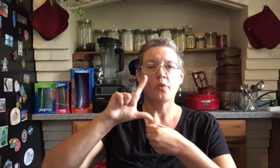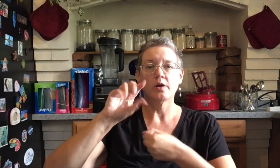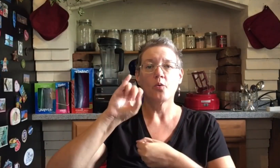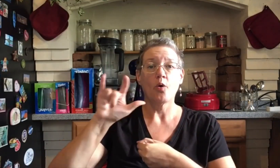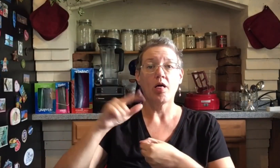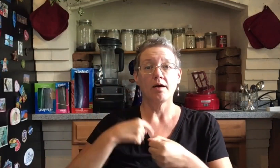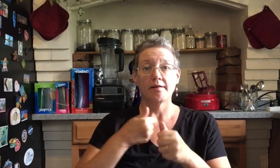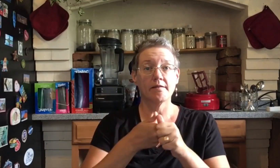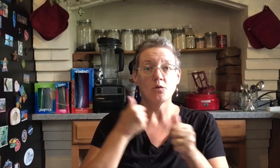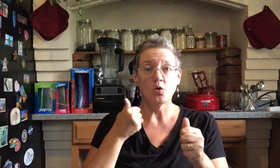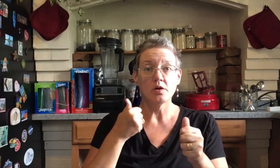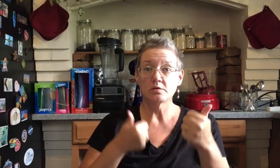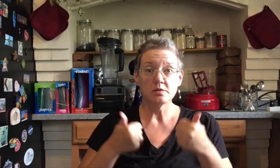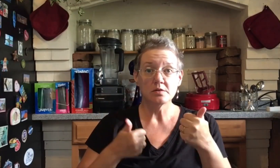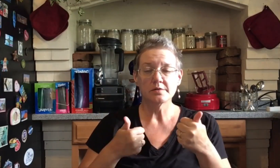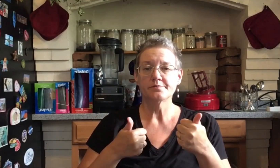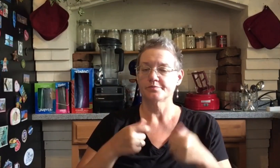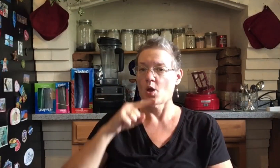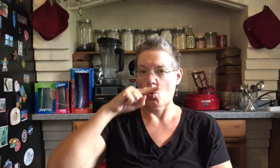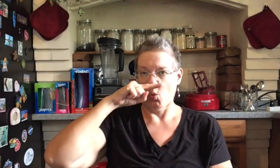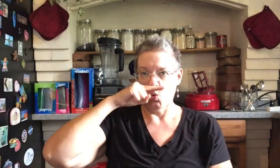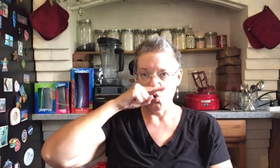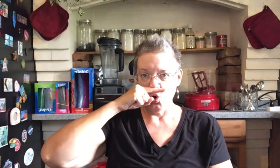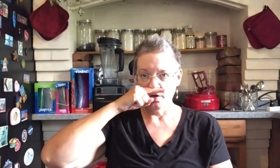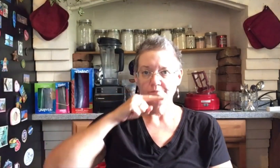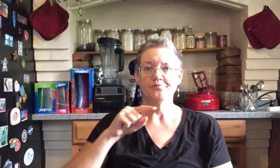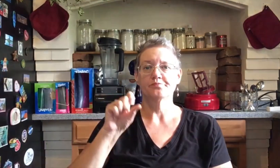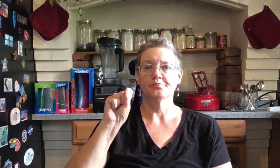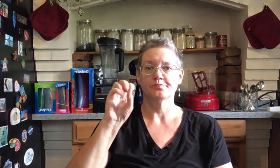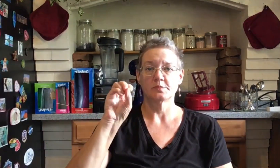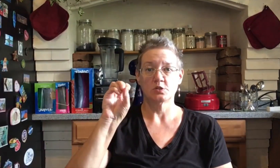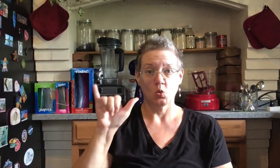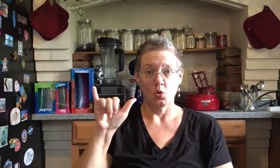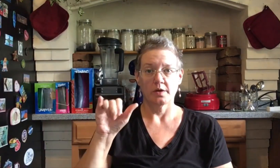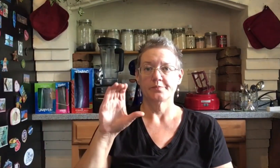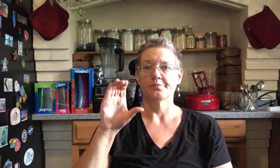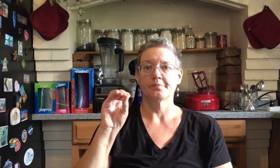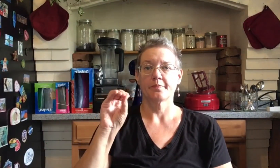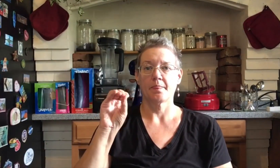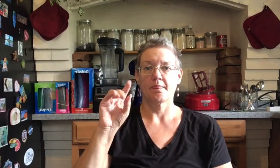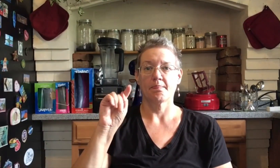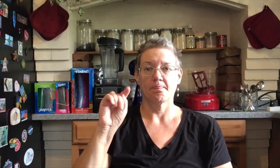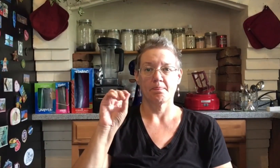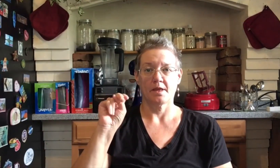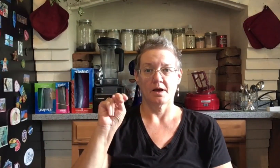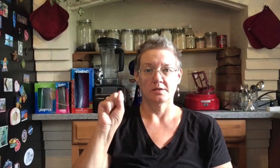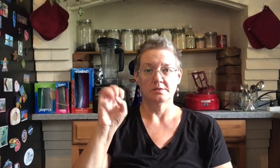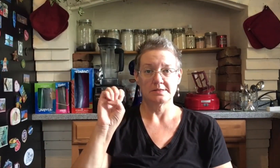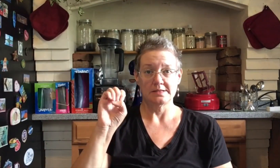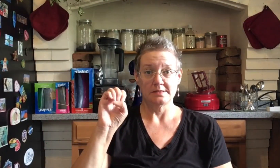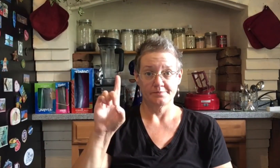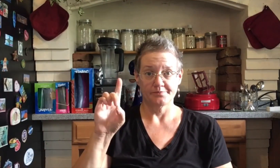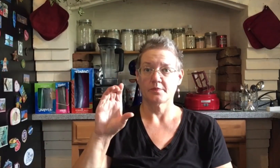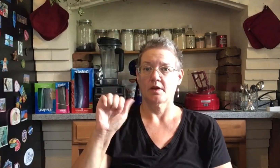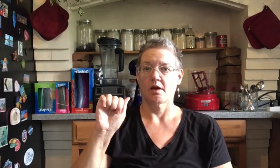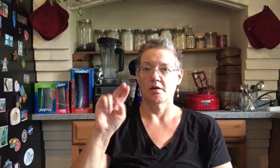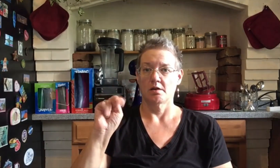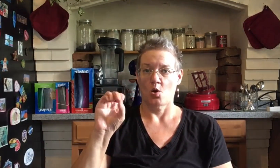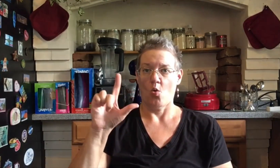So, which liquid oils do I avoid? Corn, soy, cottonseed,